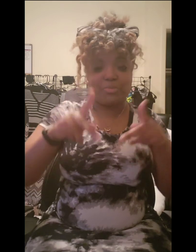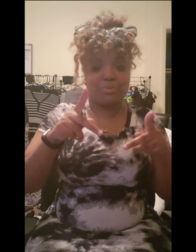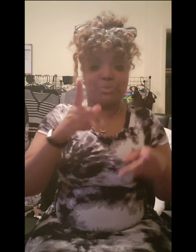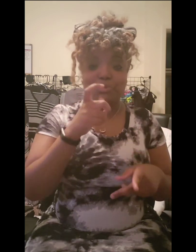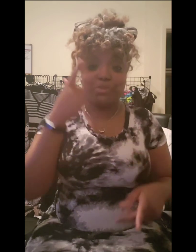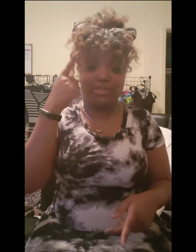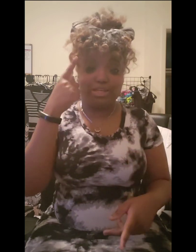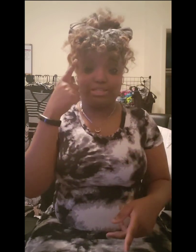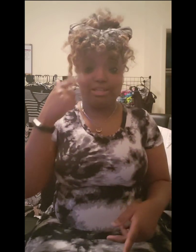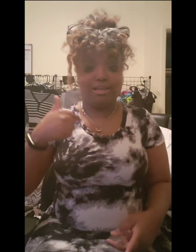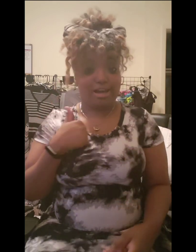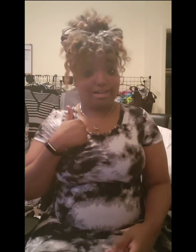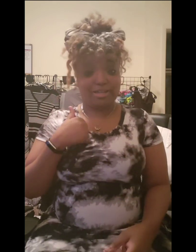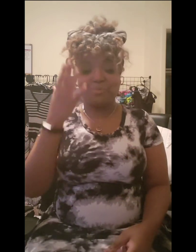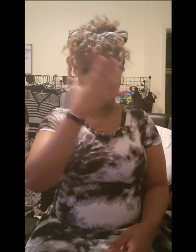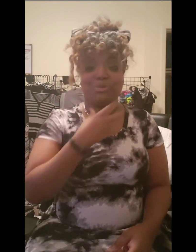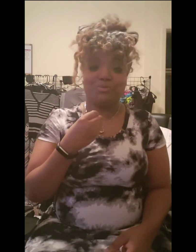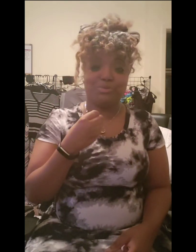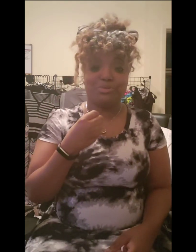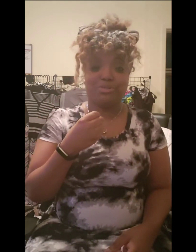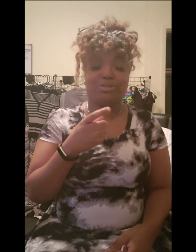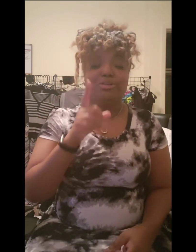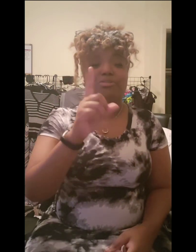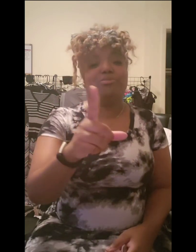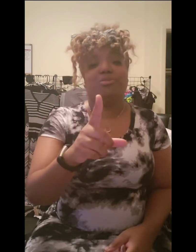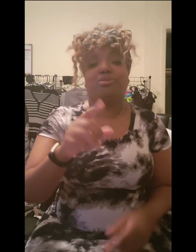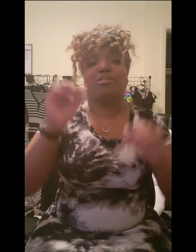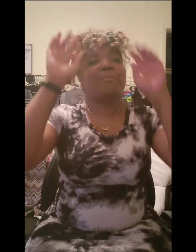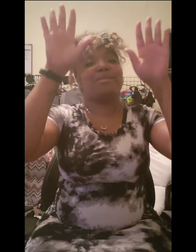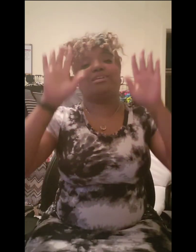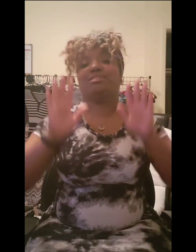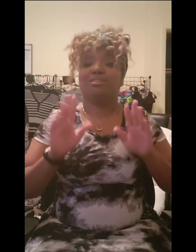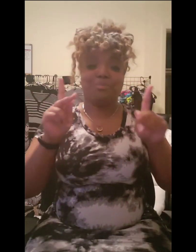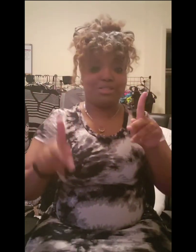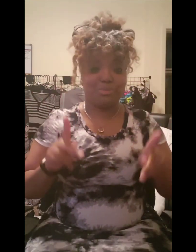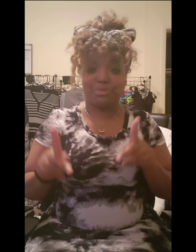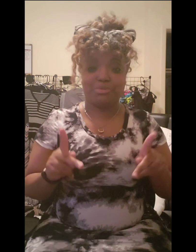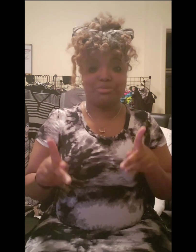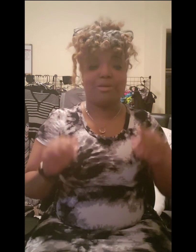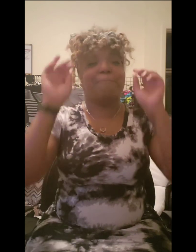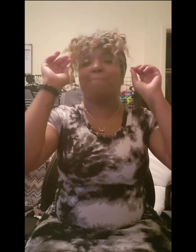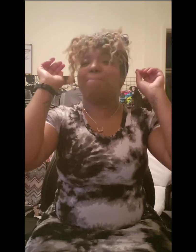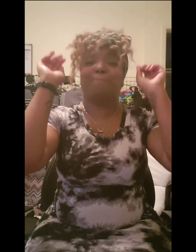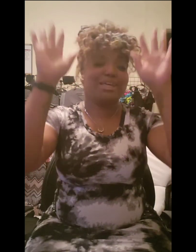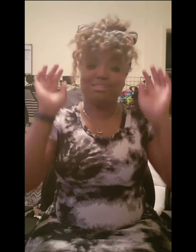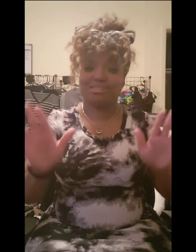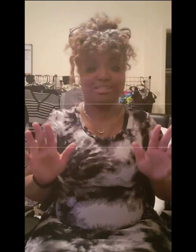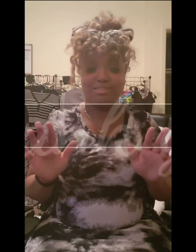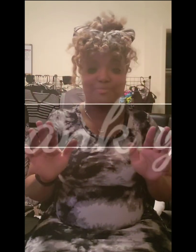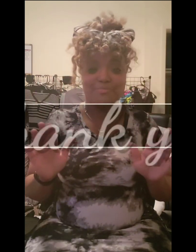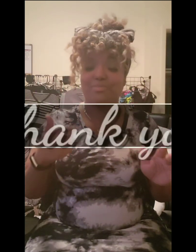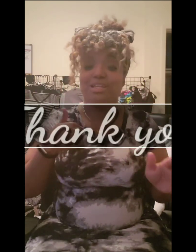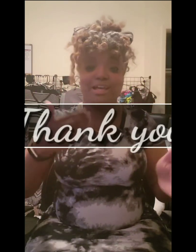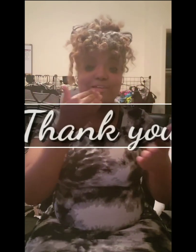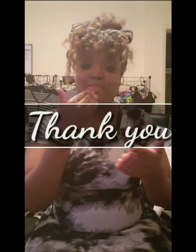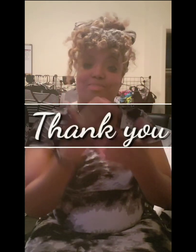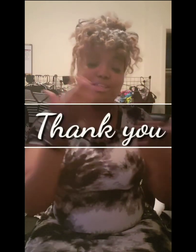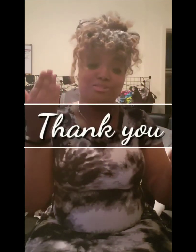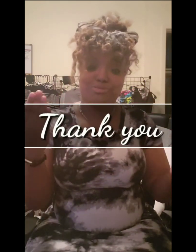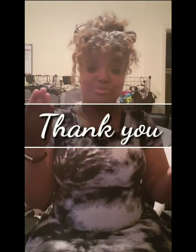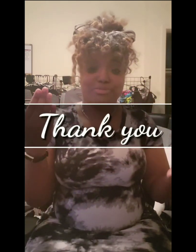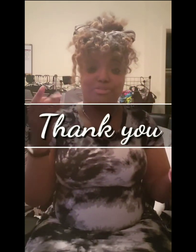is the greatest thing in this world, is that there are people out here that think that I am beautiful. And there are